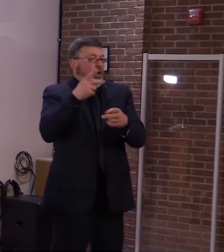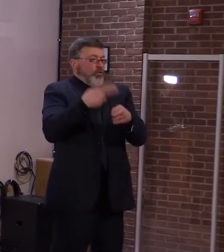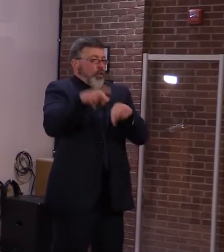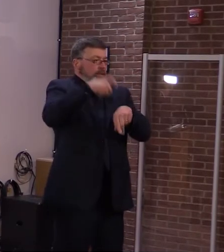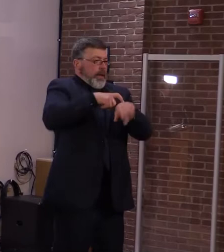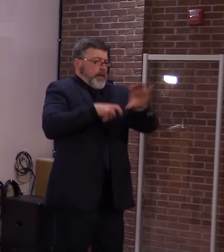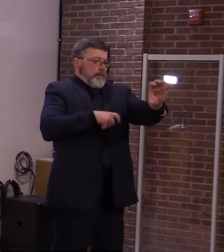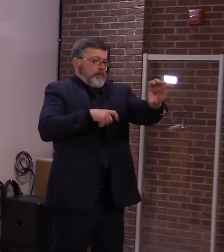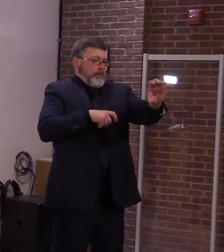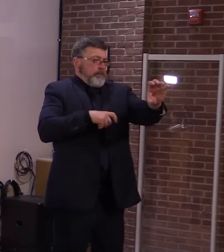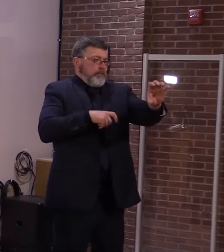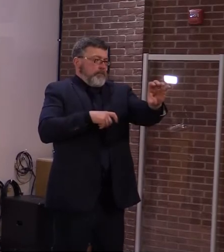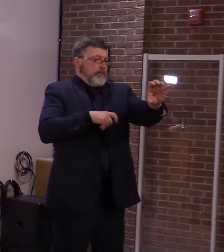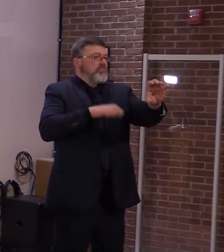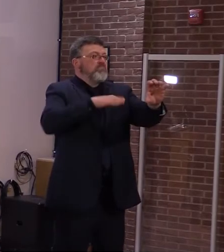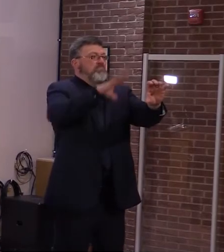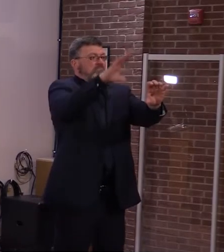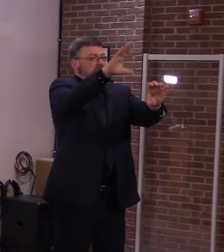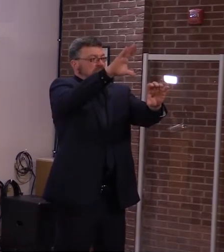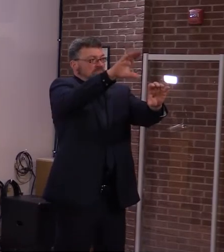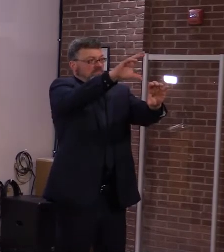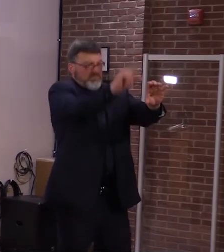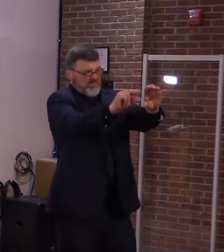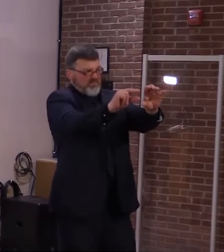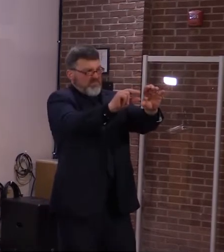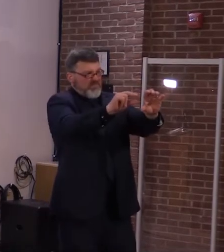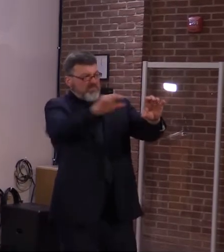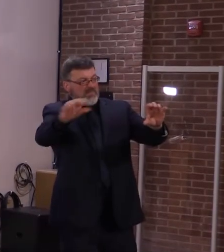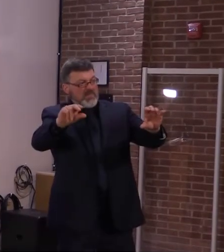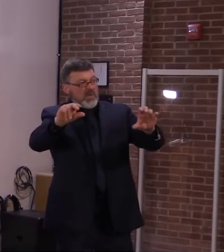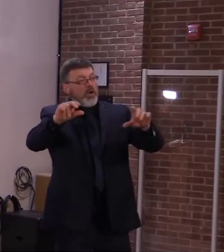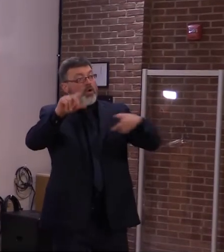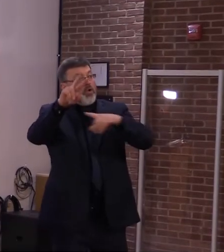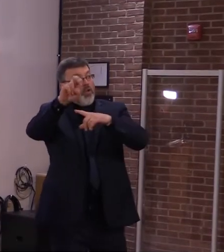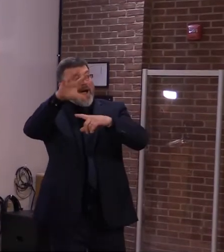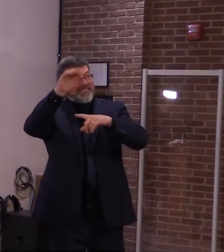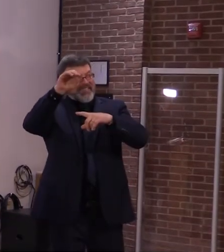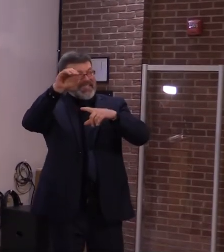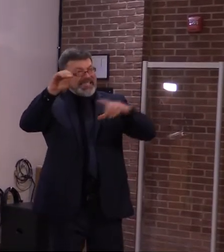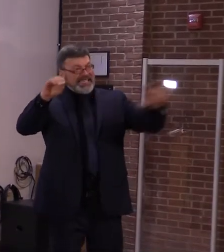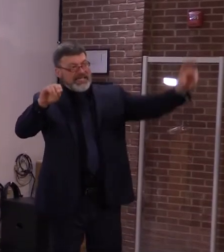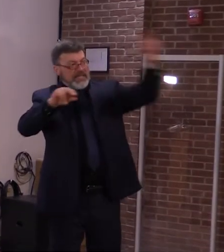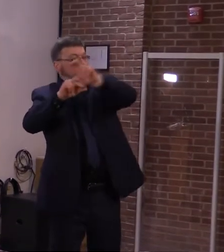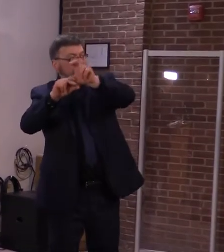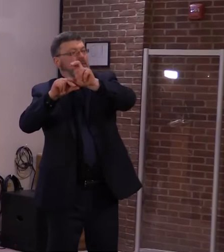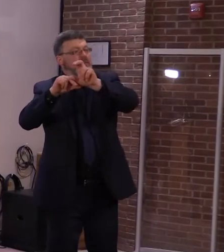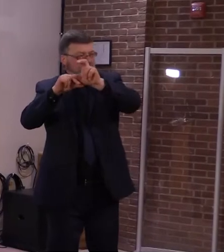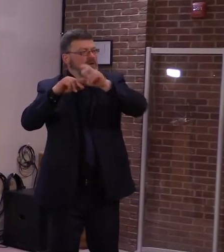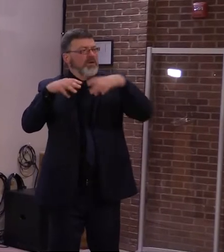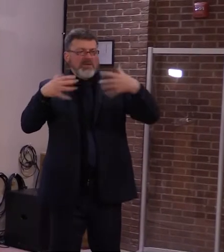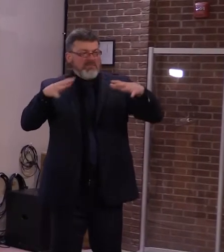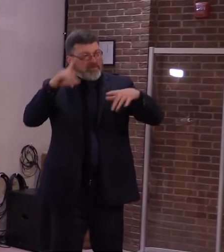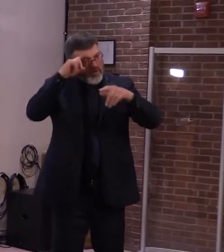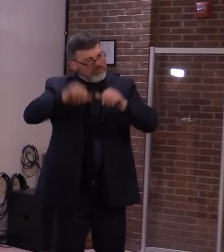least half of that $250 million to build out more permanent housing for those who are